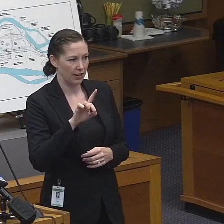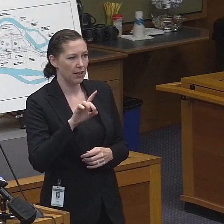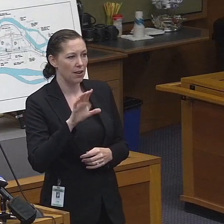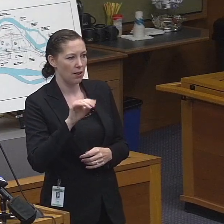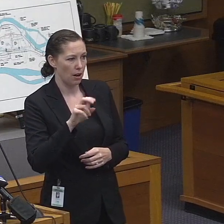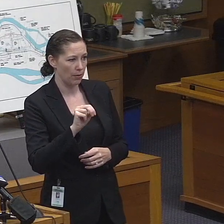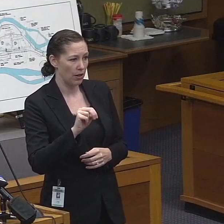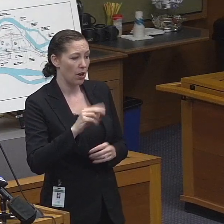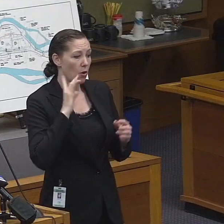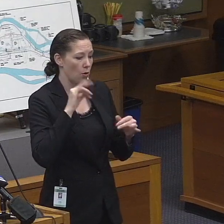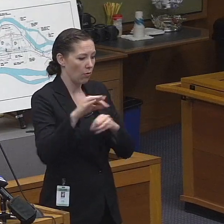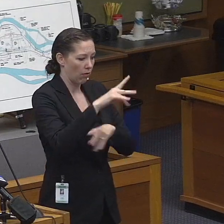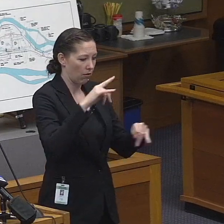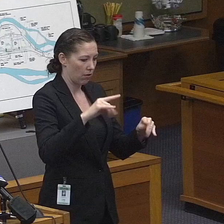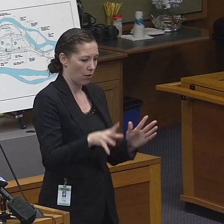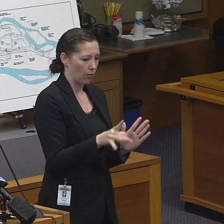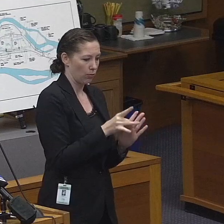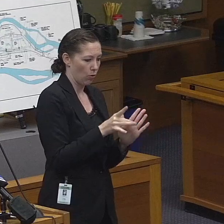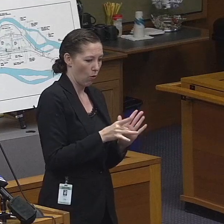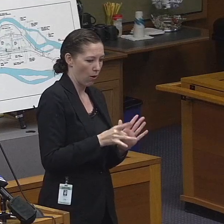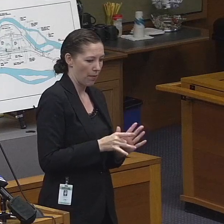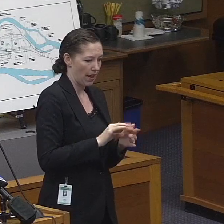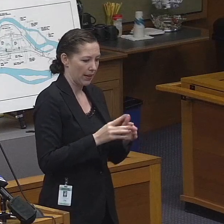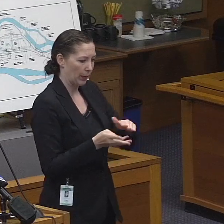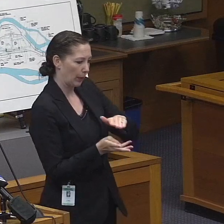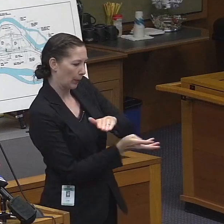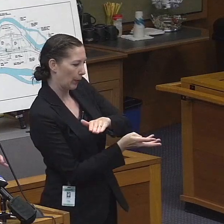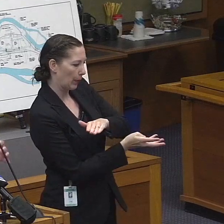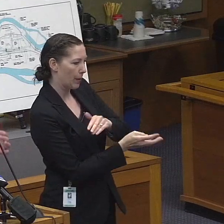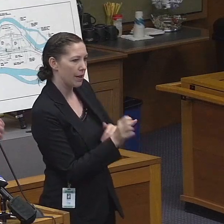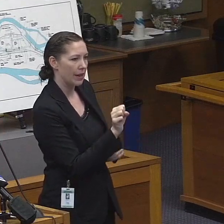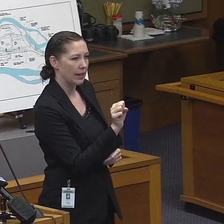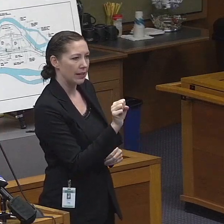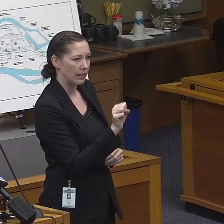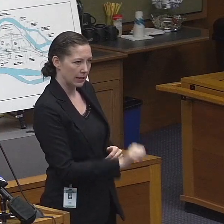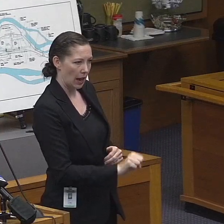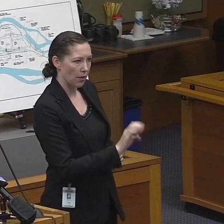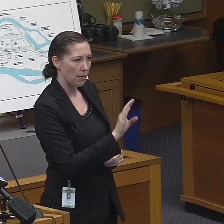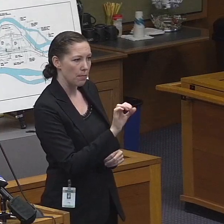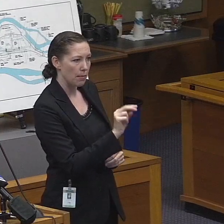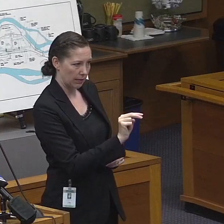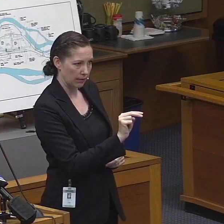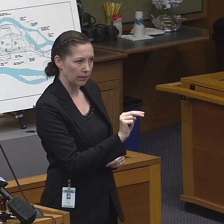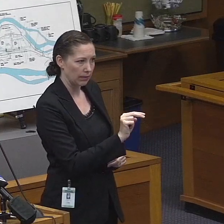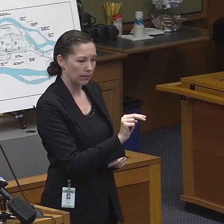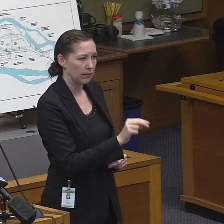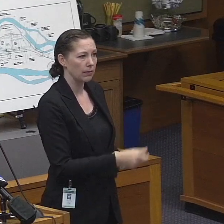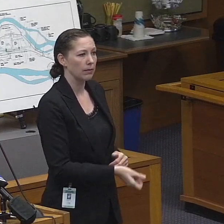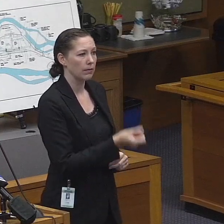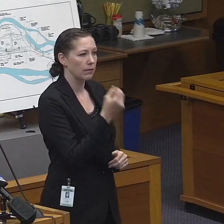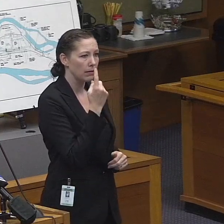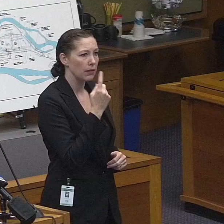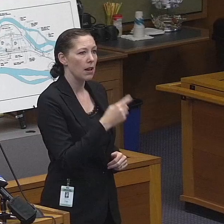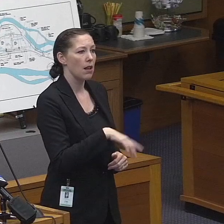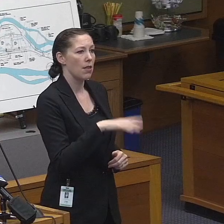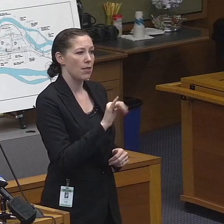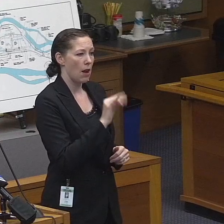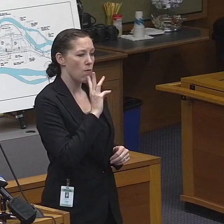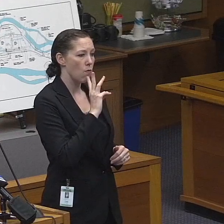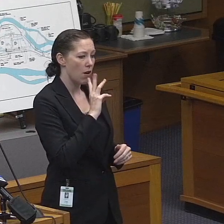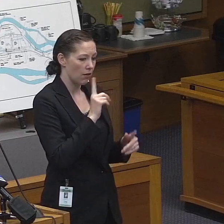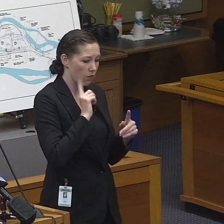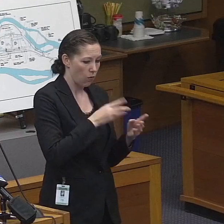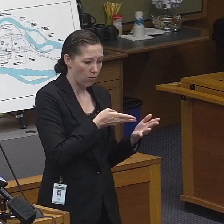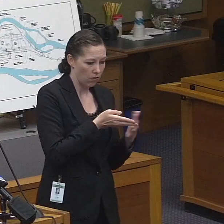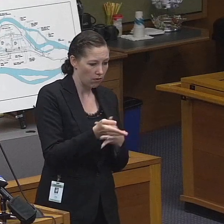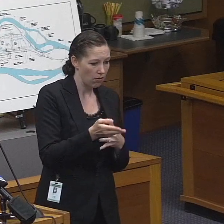Basin, you can see behind me, in a channel there, and then allow the water that's being applied to the slow sand filters to not